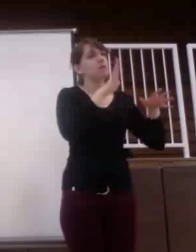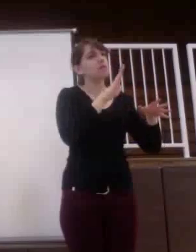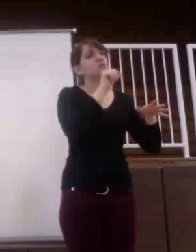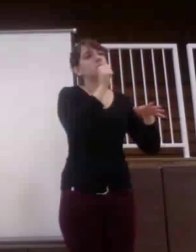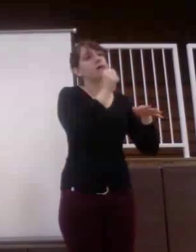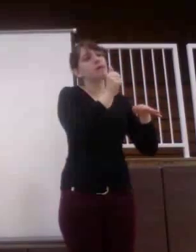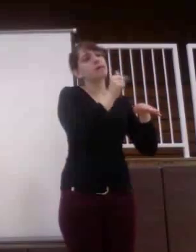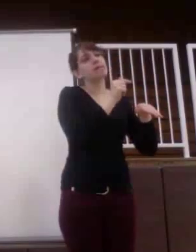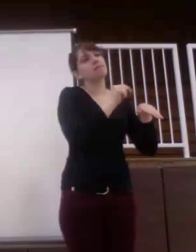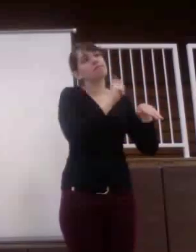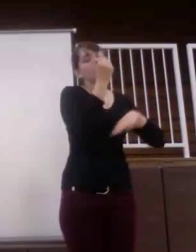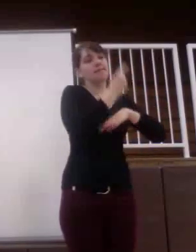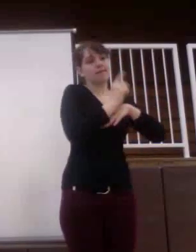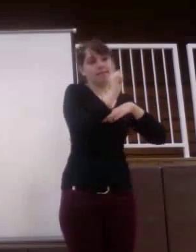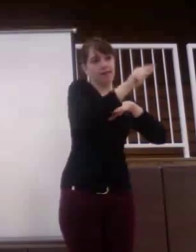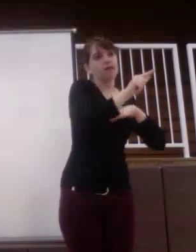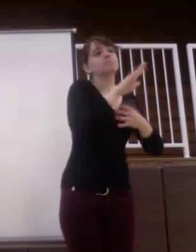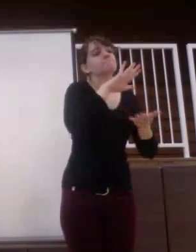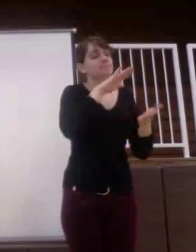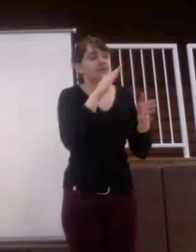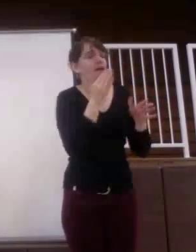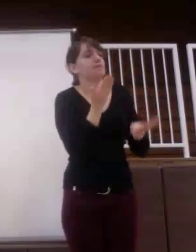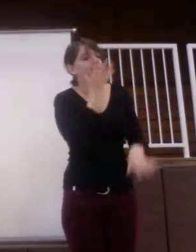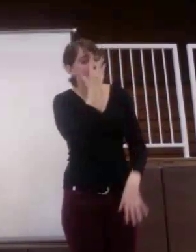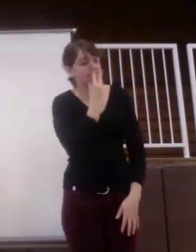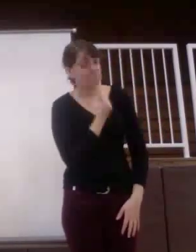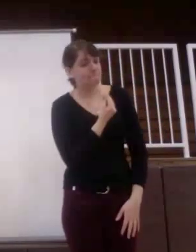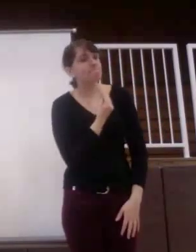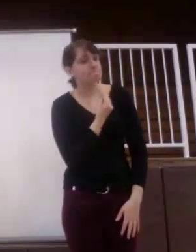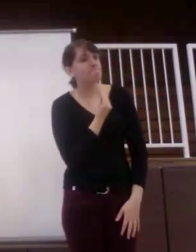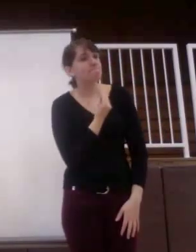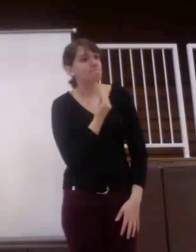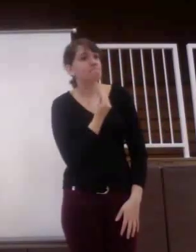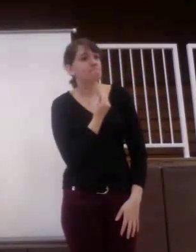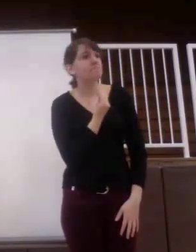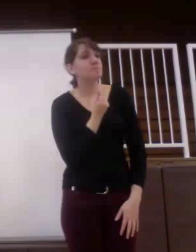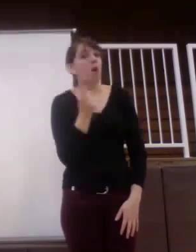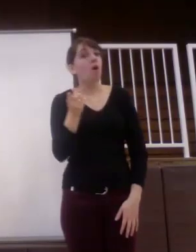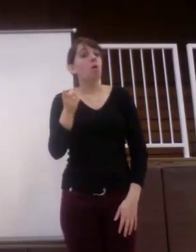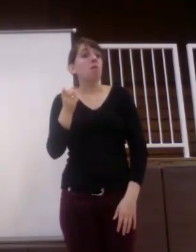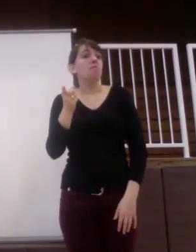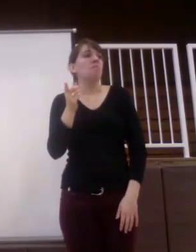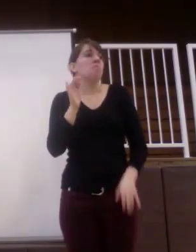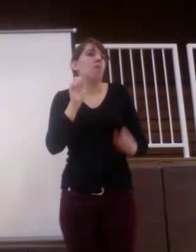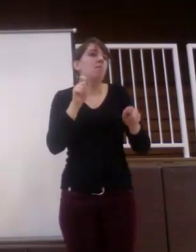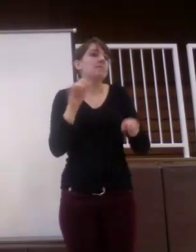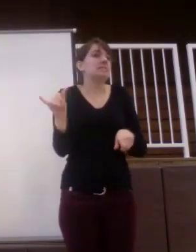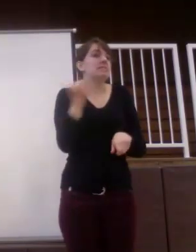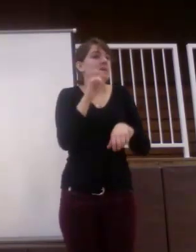hospital, which may have been the same amount of time he would have stayed in the hospital.